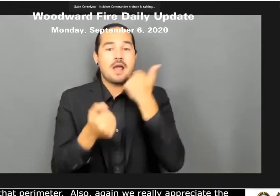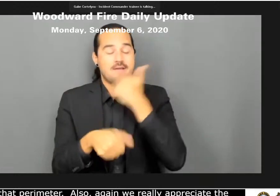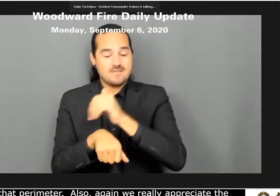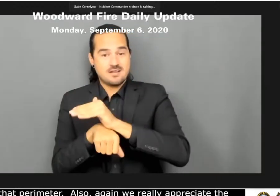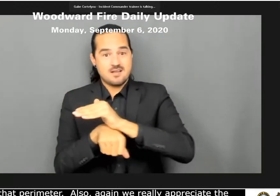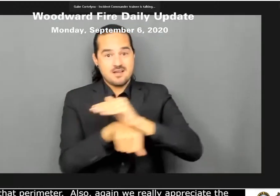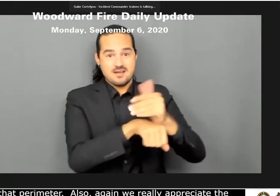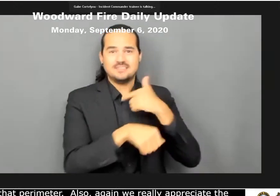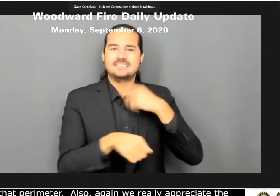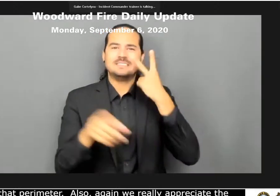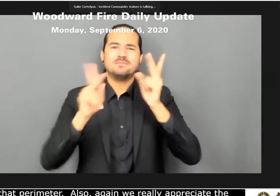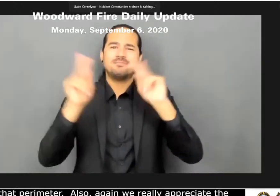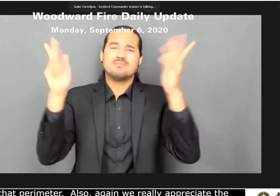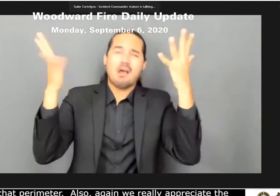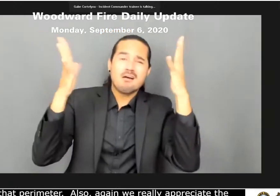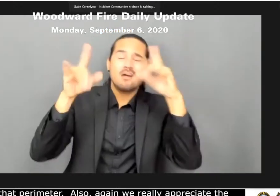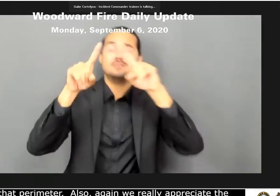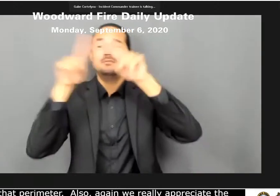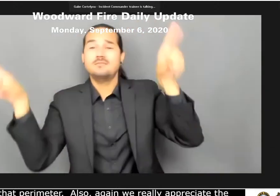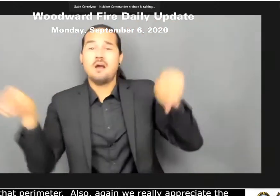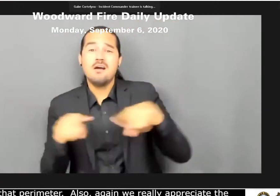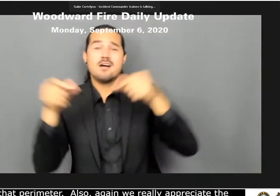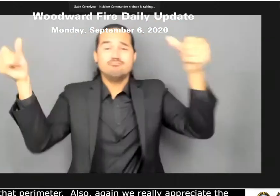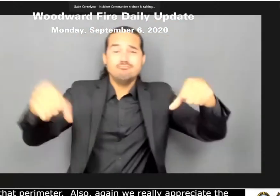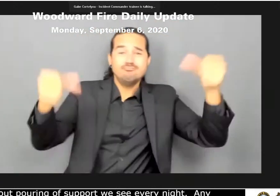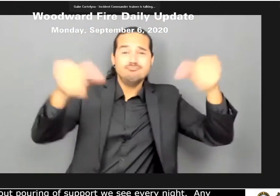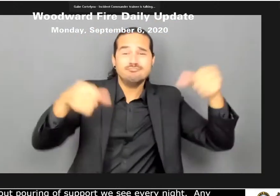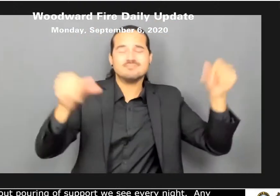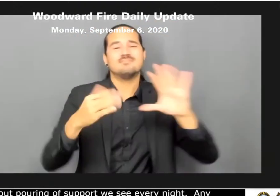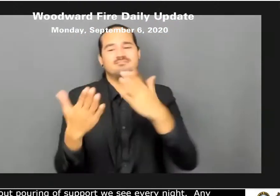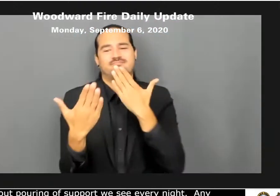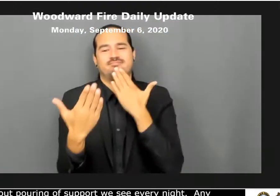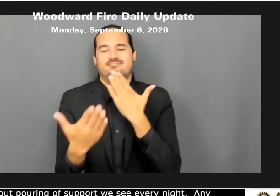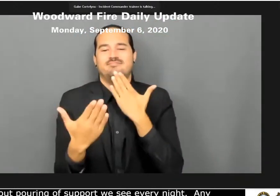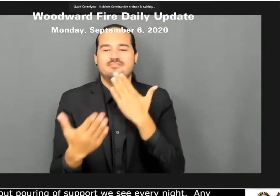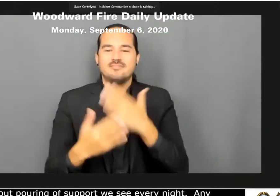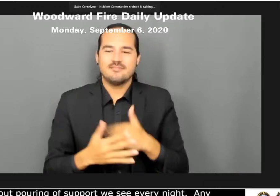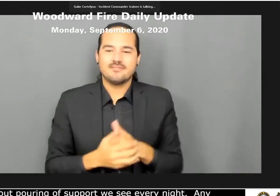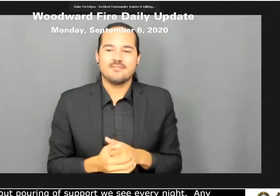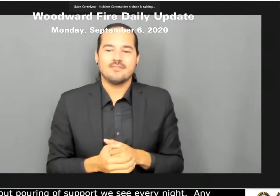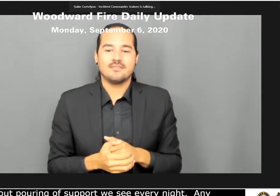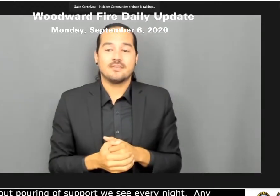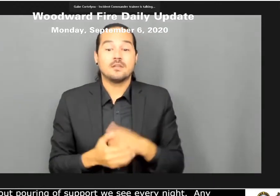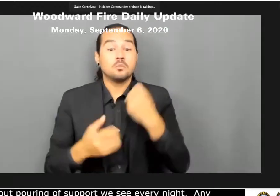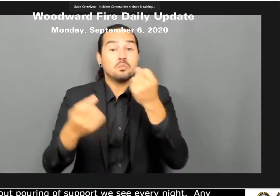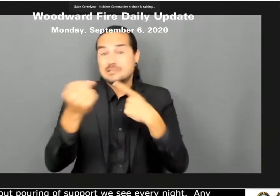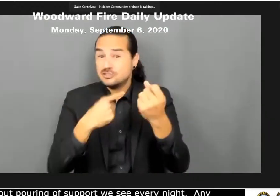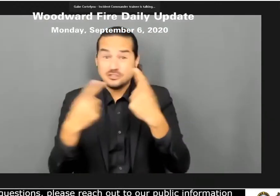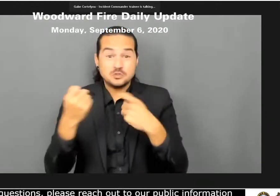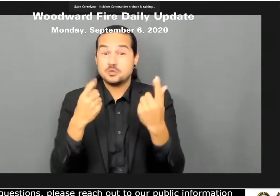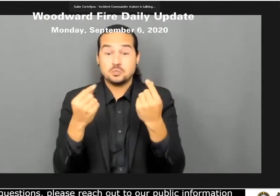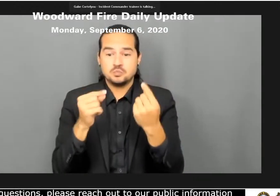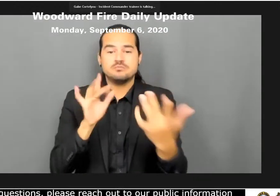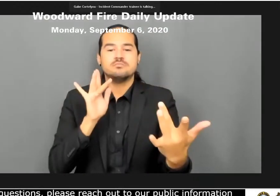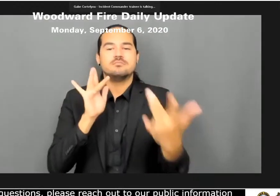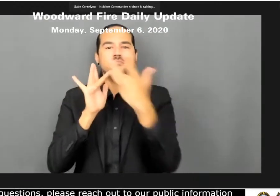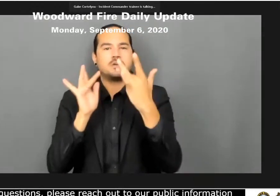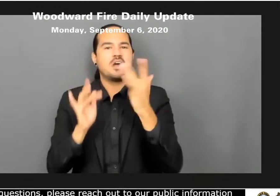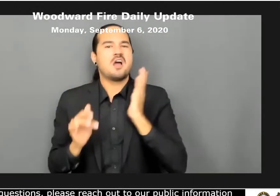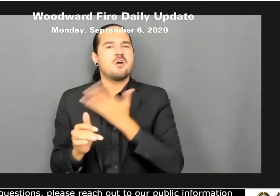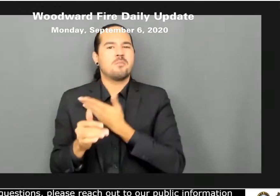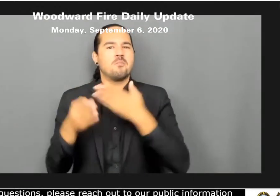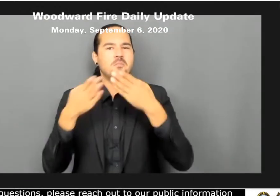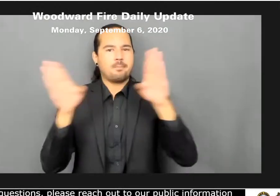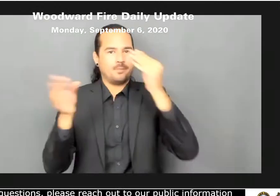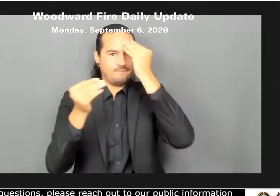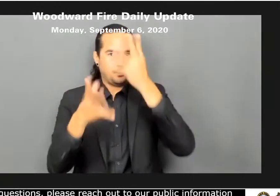want to say, any questions, please reach out to our public information officers, and that we're doing our best to keep this fire here, especially with the